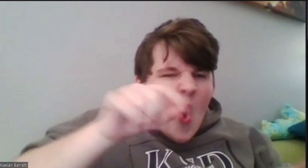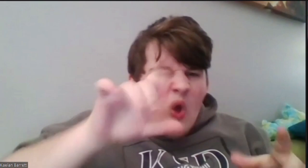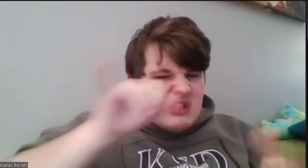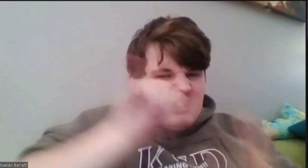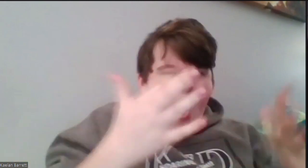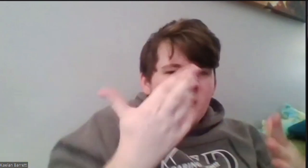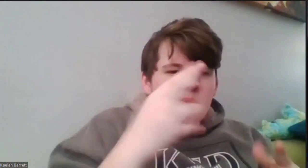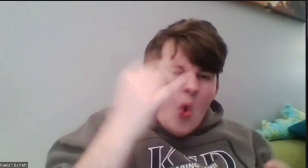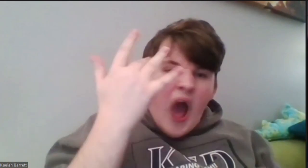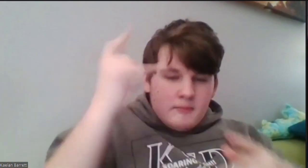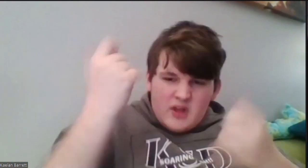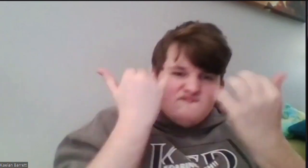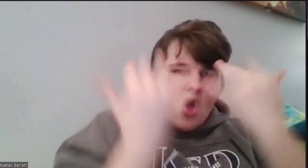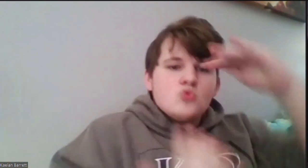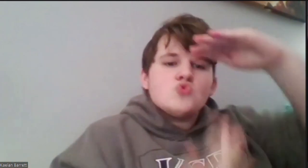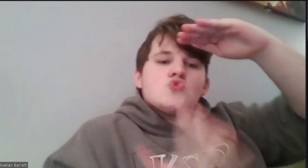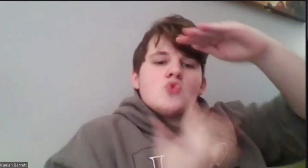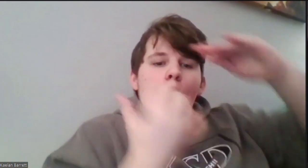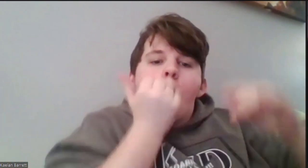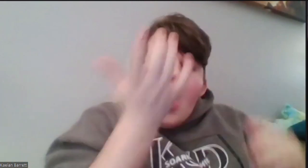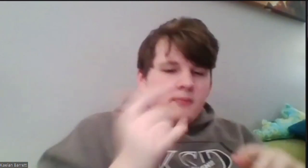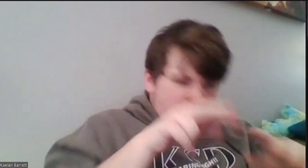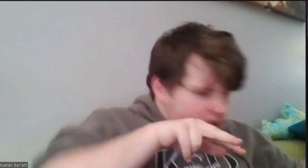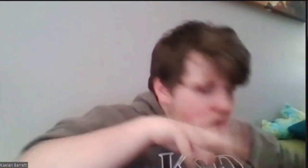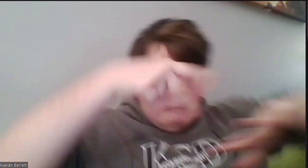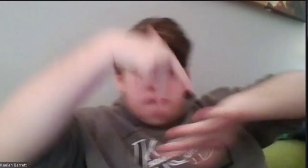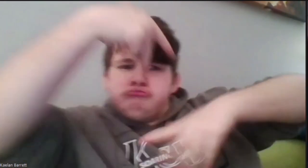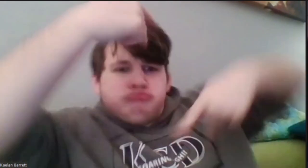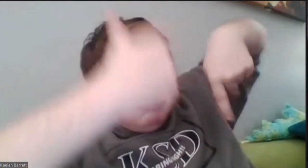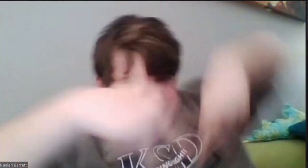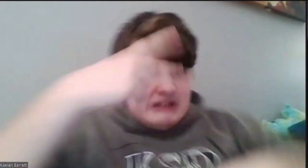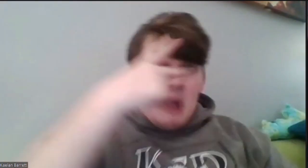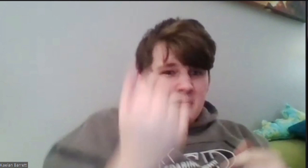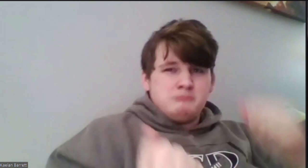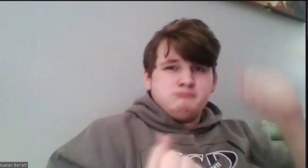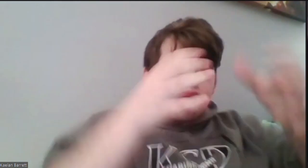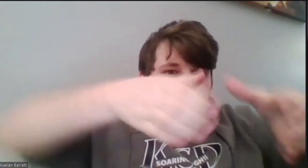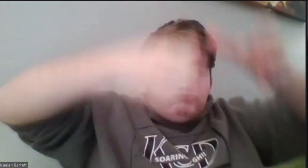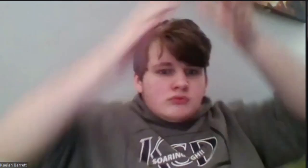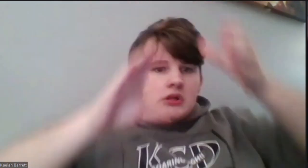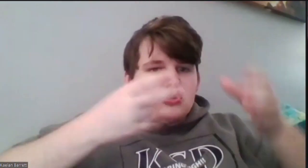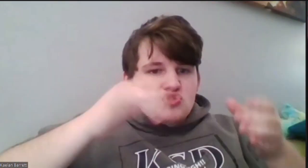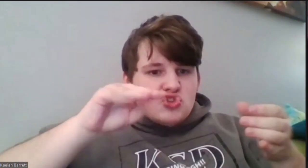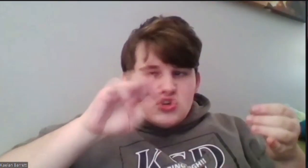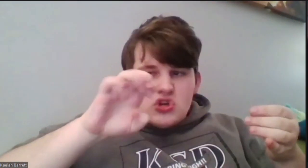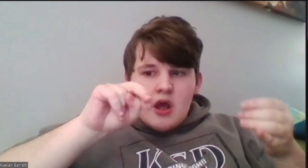snow. And there's a hole. You could see straight down through the fireplace of the houses that the fire that they